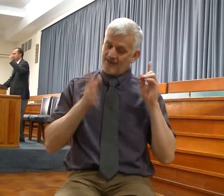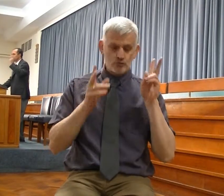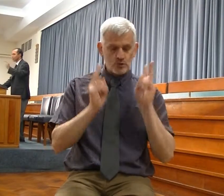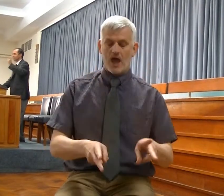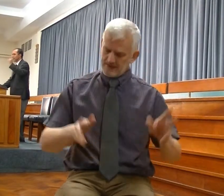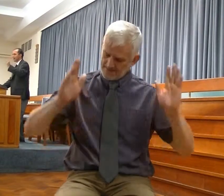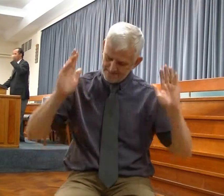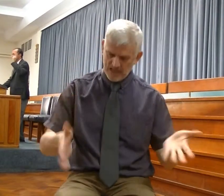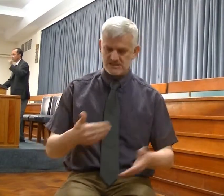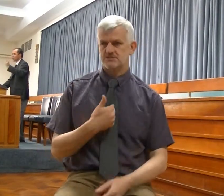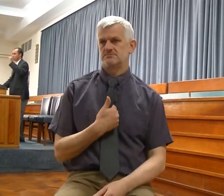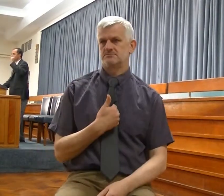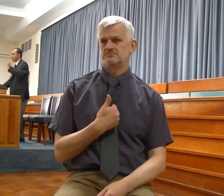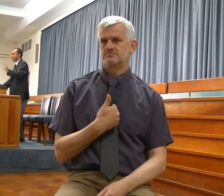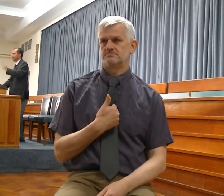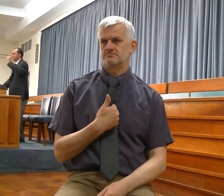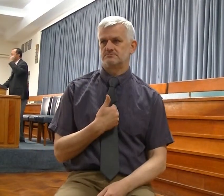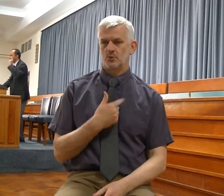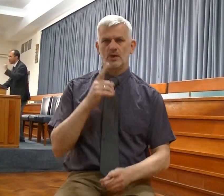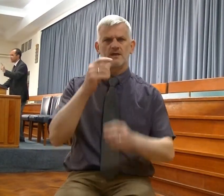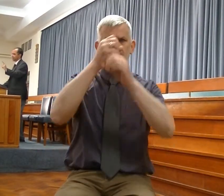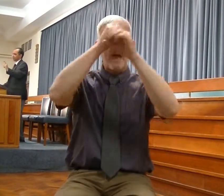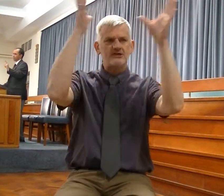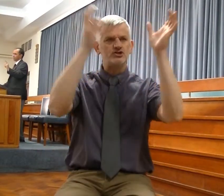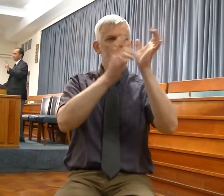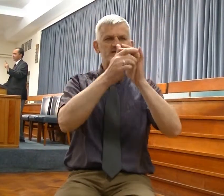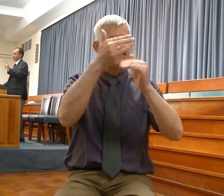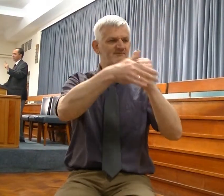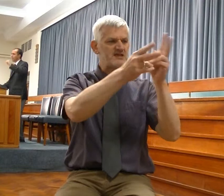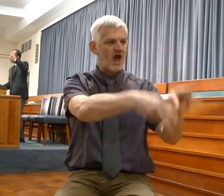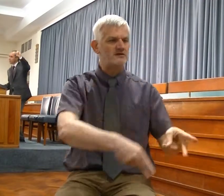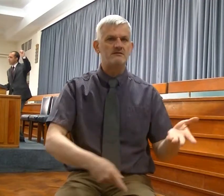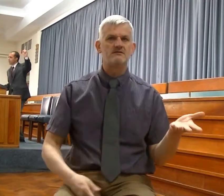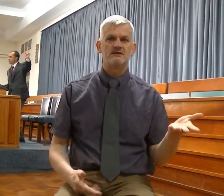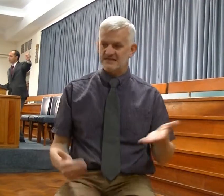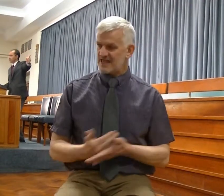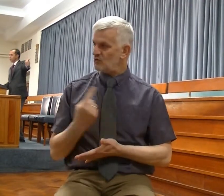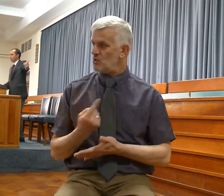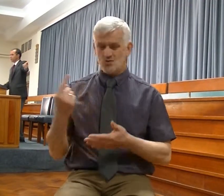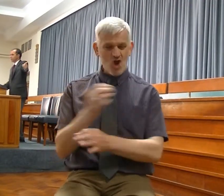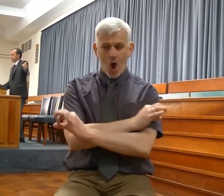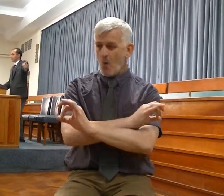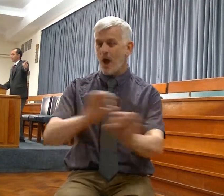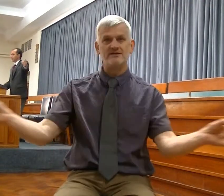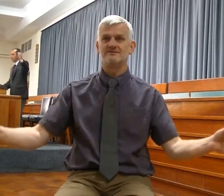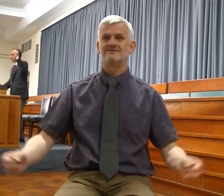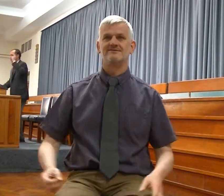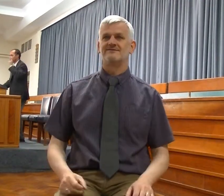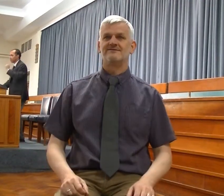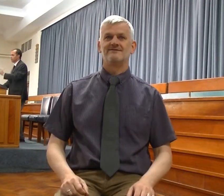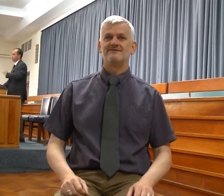If Christ did not die on the cross of Calvary, nobody would be saved. Even believers of the Old